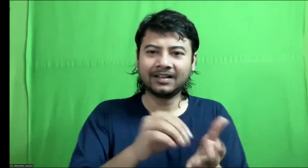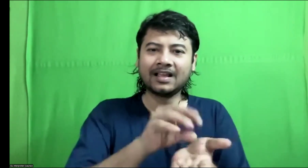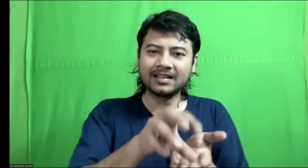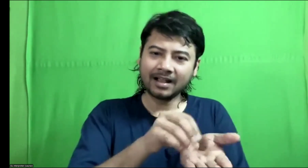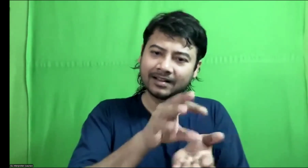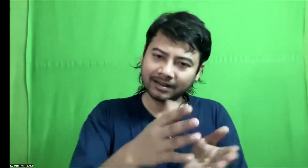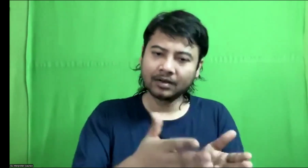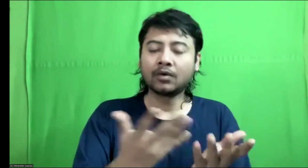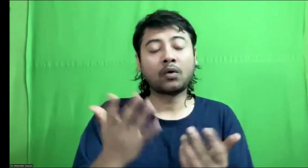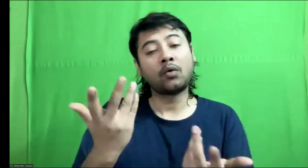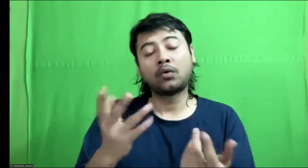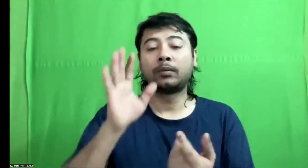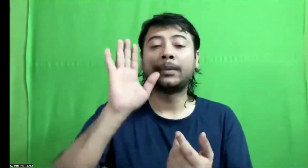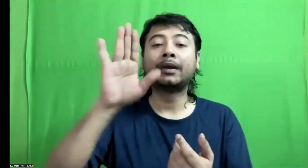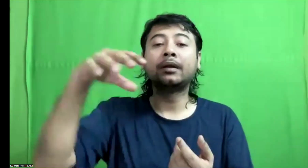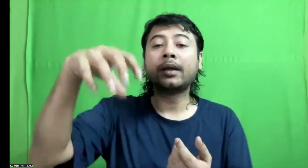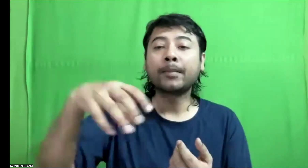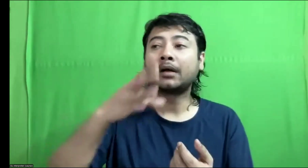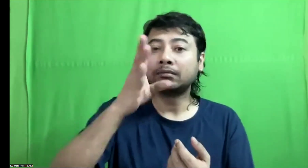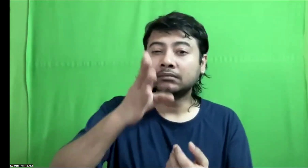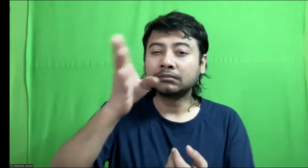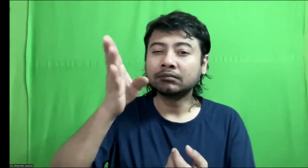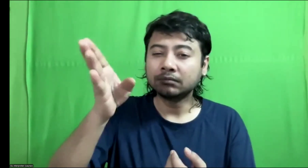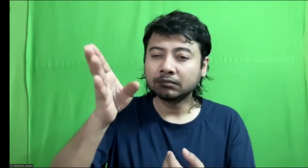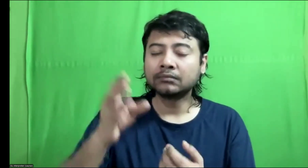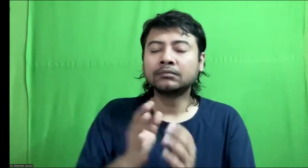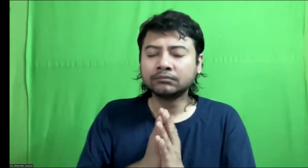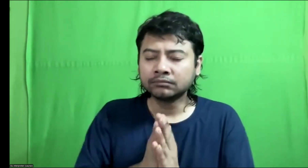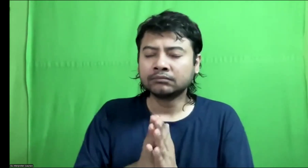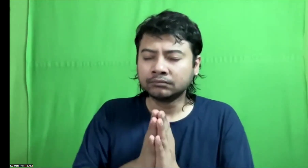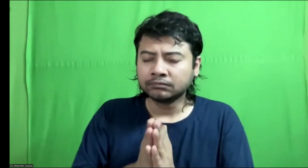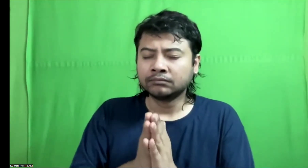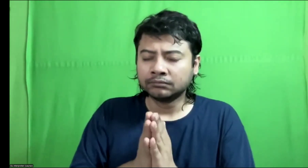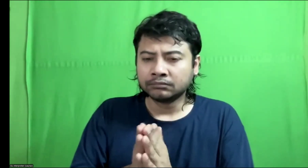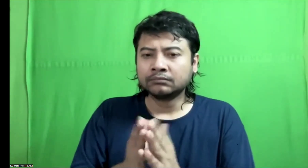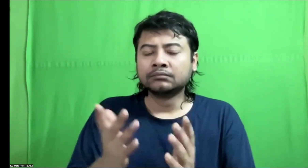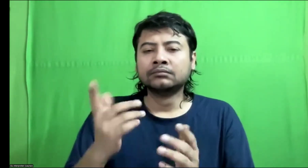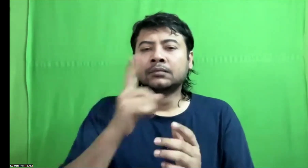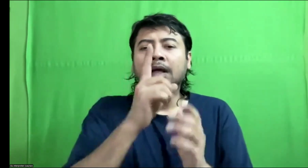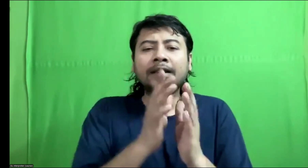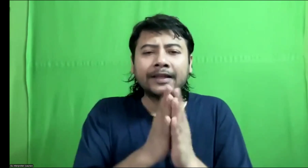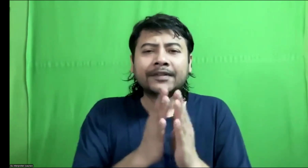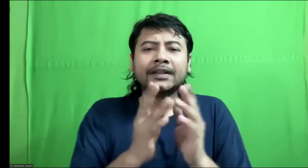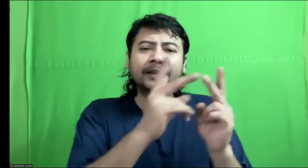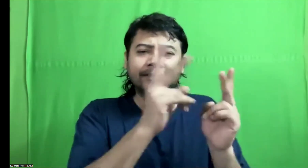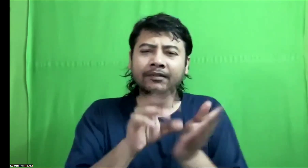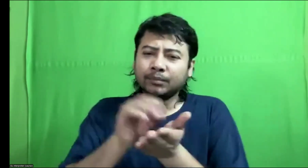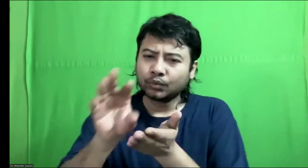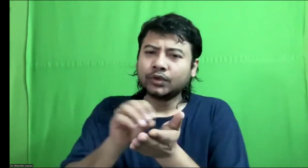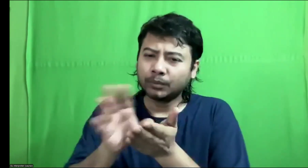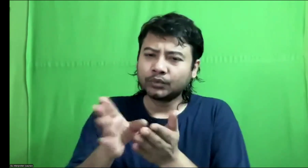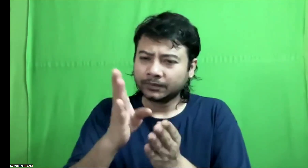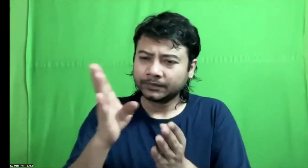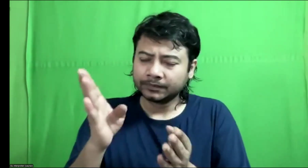devatas. So better than those sacrifices is if you continue to